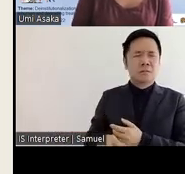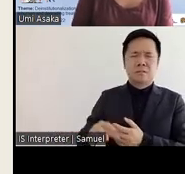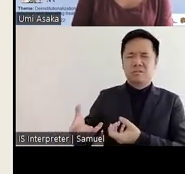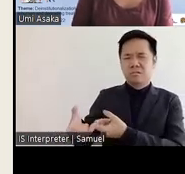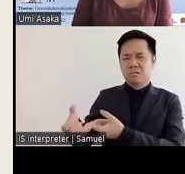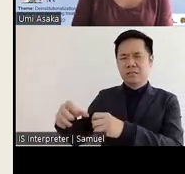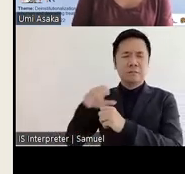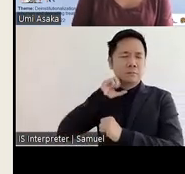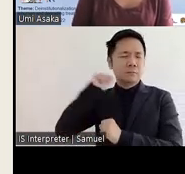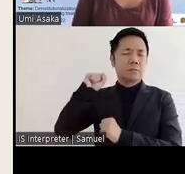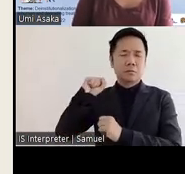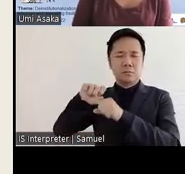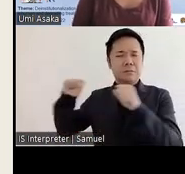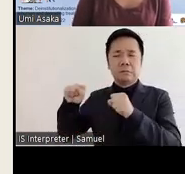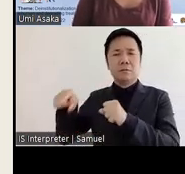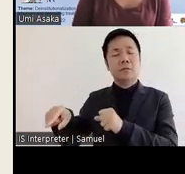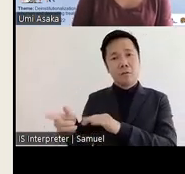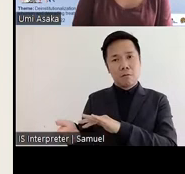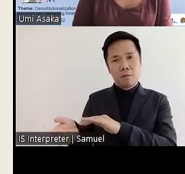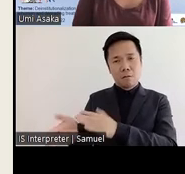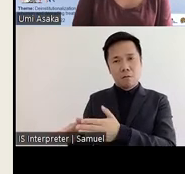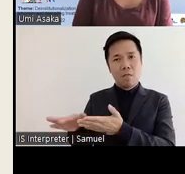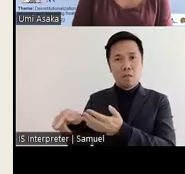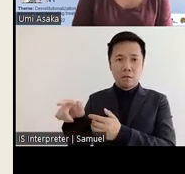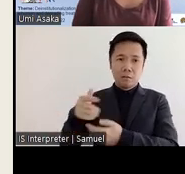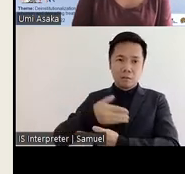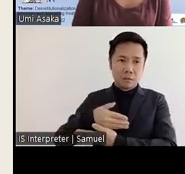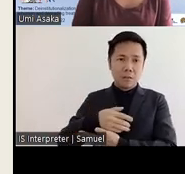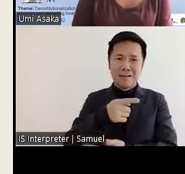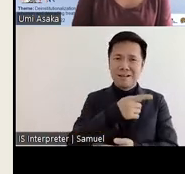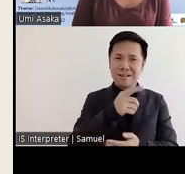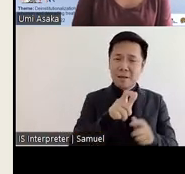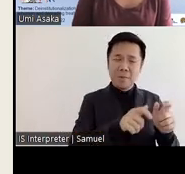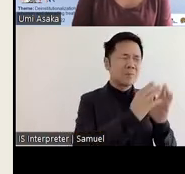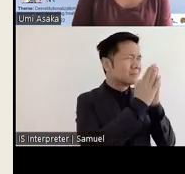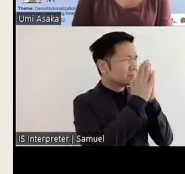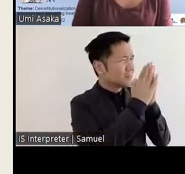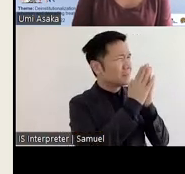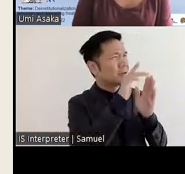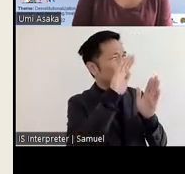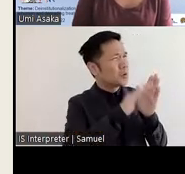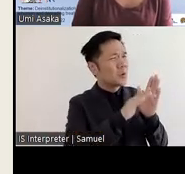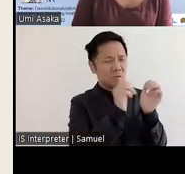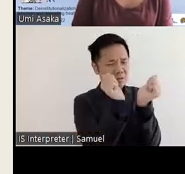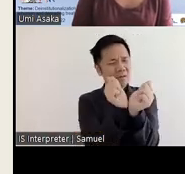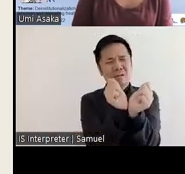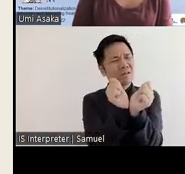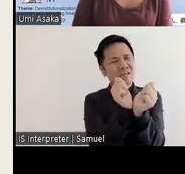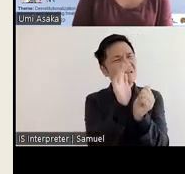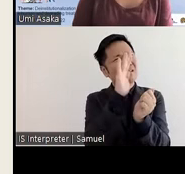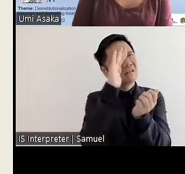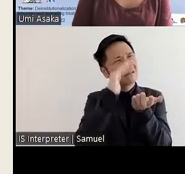was a movement by the public who felt sympathy for her, and they appealed to reduce her sentence. The